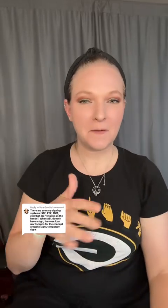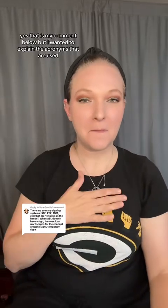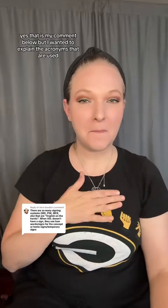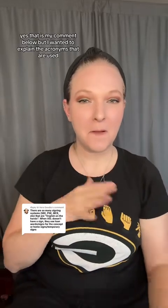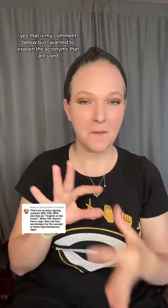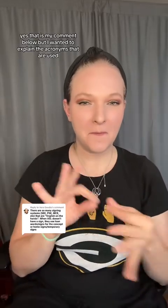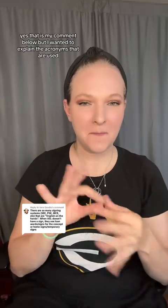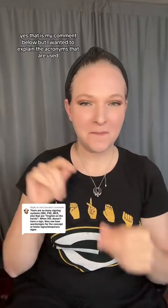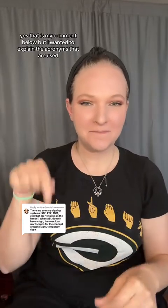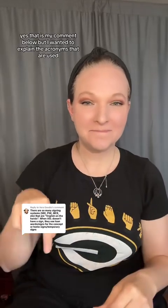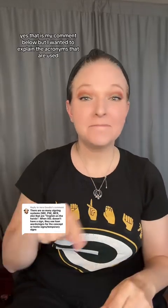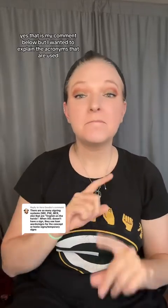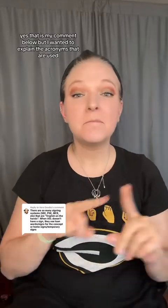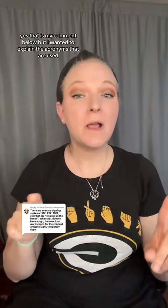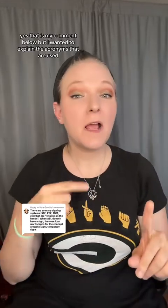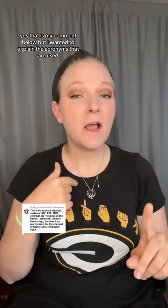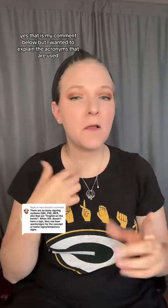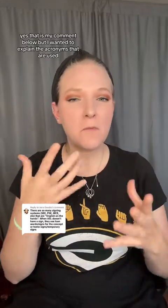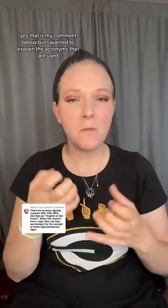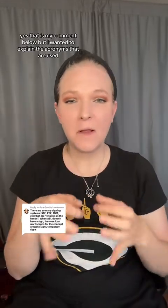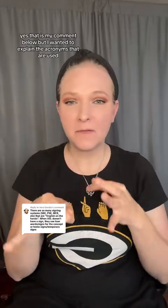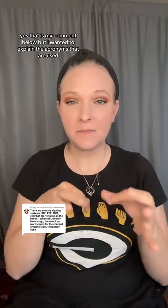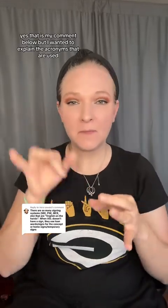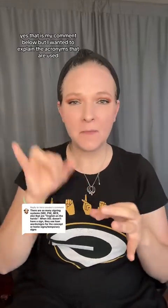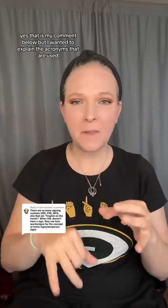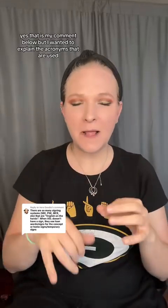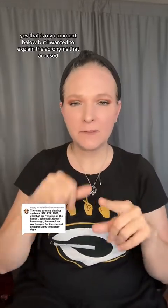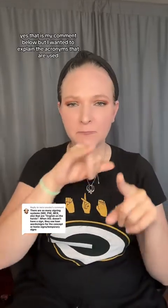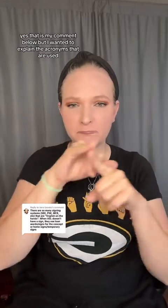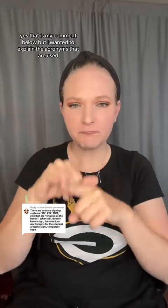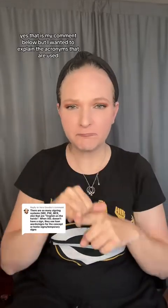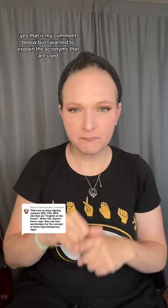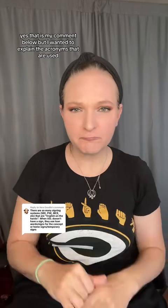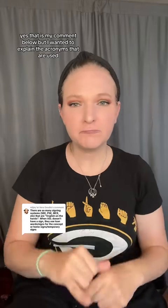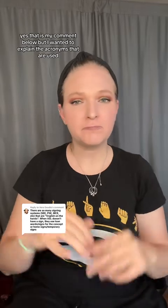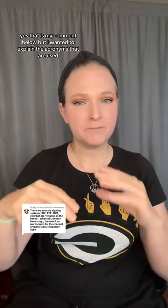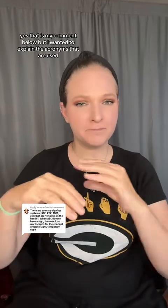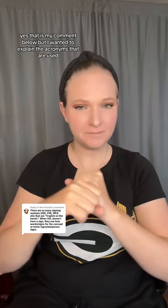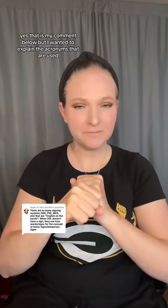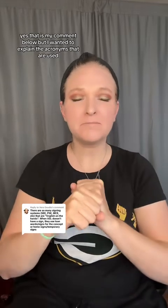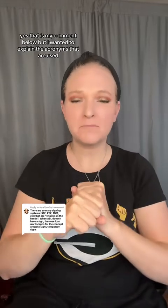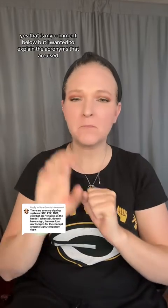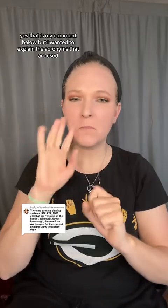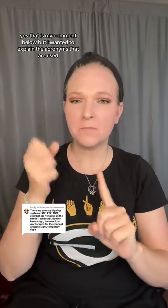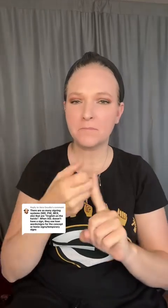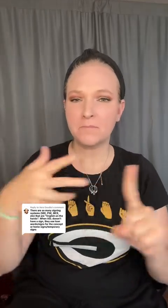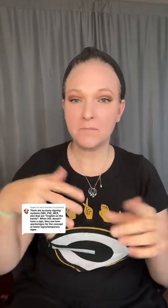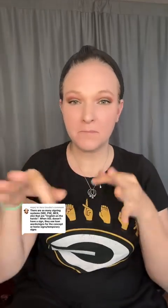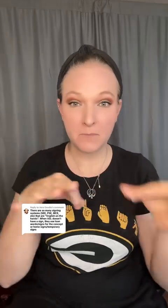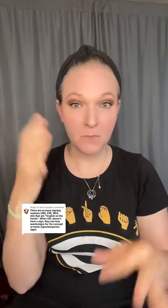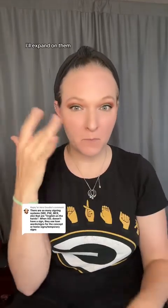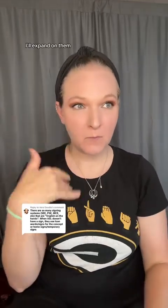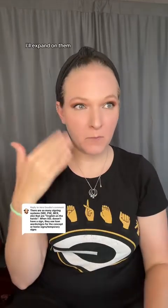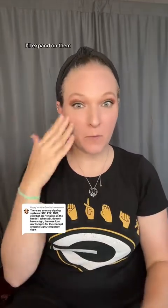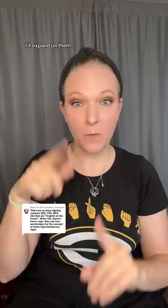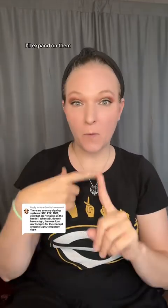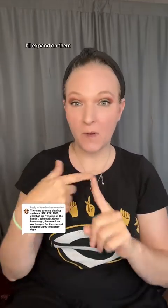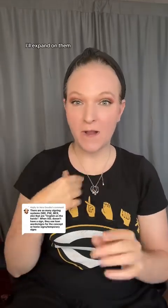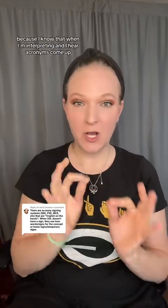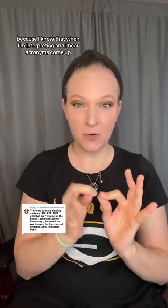Yes, that is my comment below, but I wanted to explain the acronyms that are used. I'll expand on them because I know